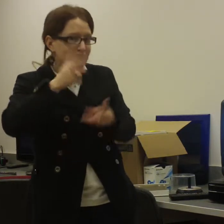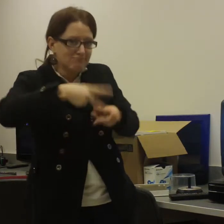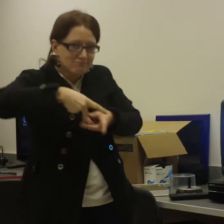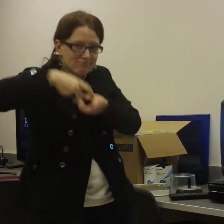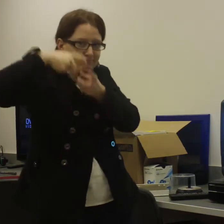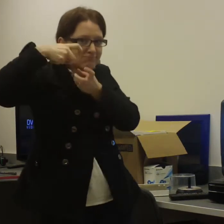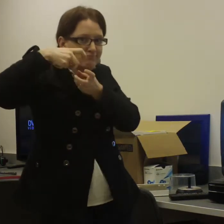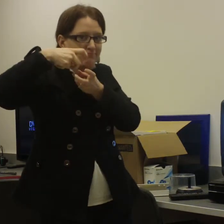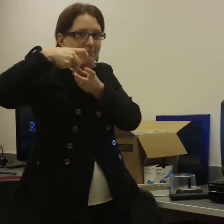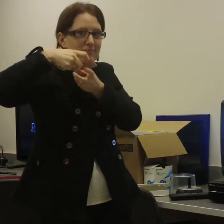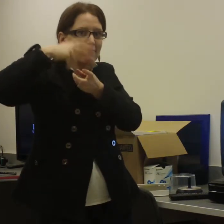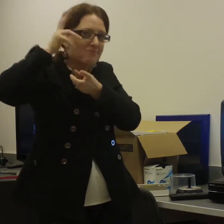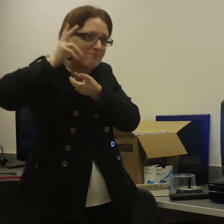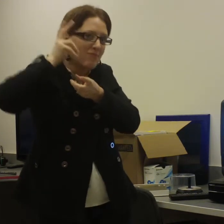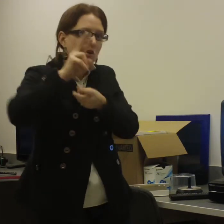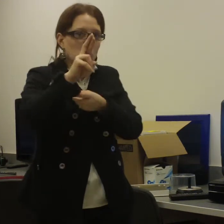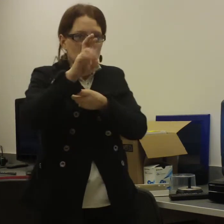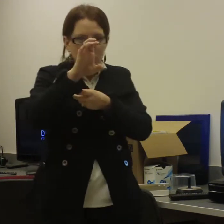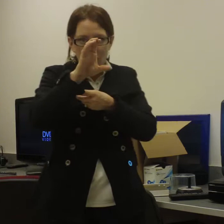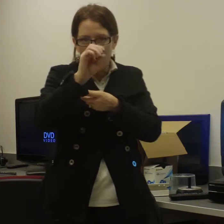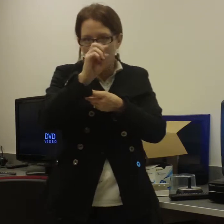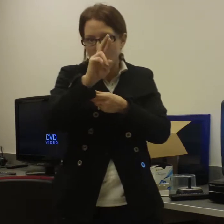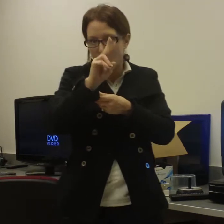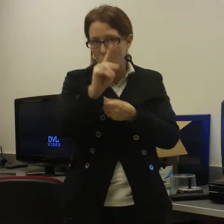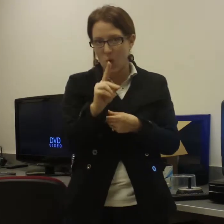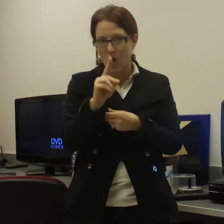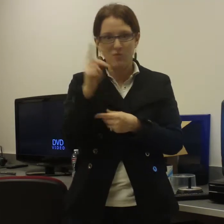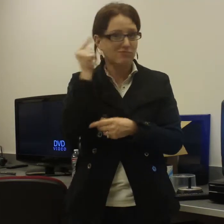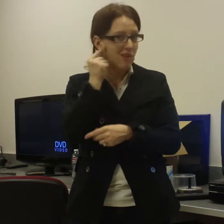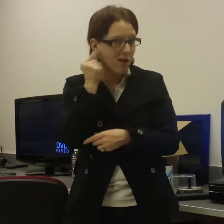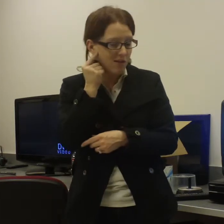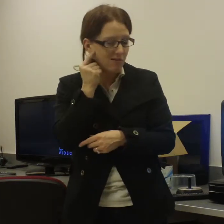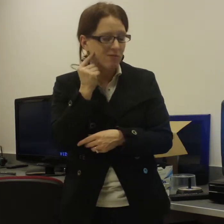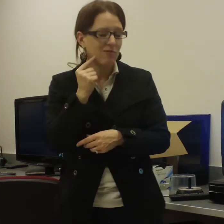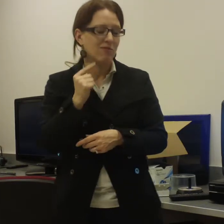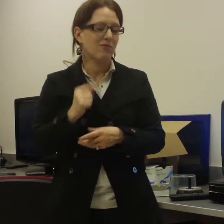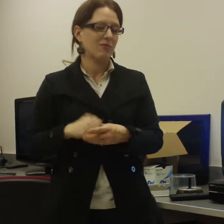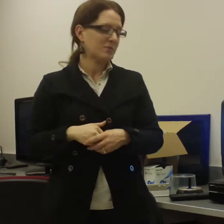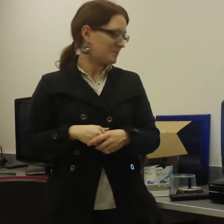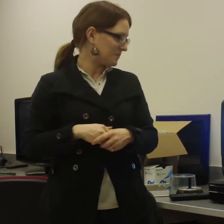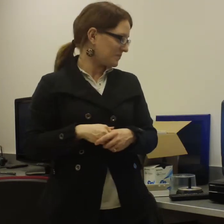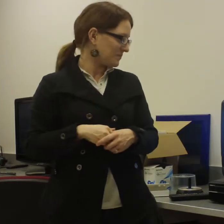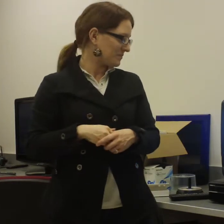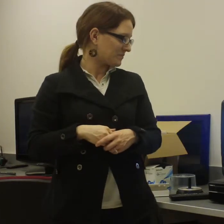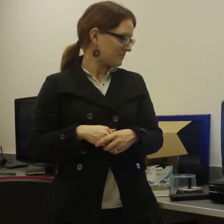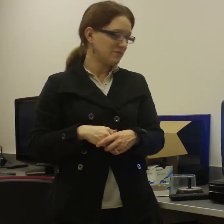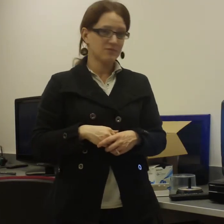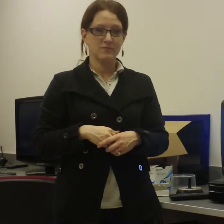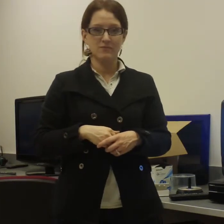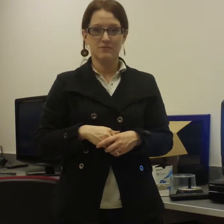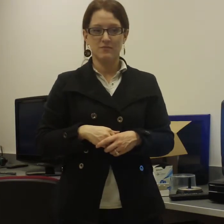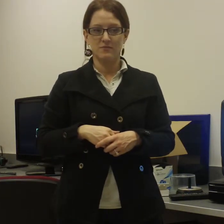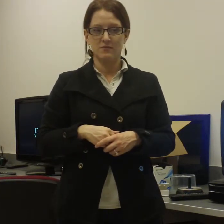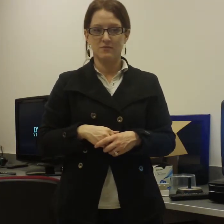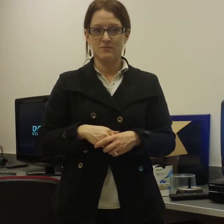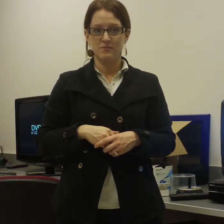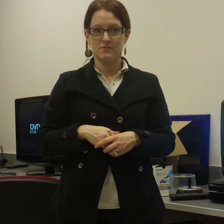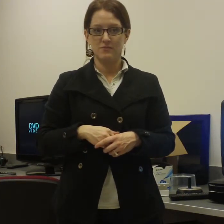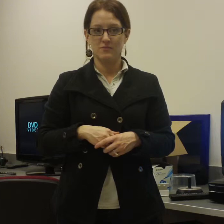into the woman's birthing canal, okay, up to where the baby would be, and then this recording was made. And what this is, it's not a